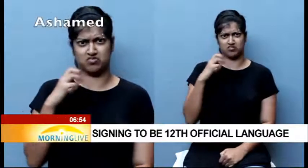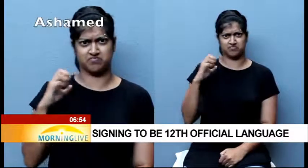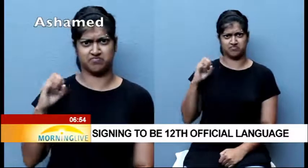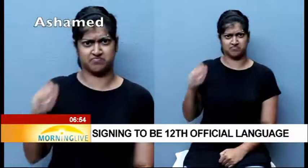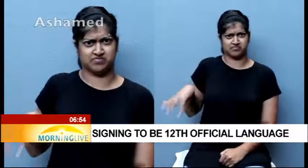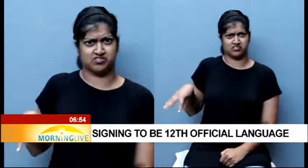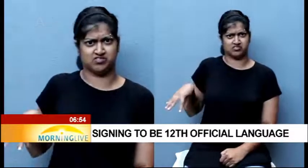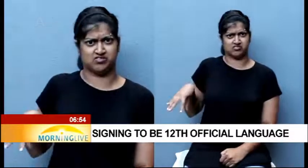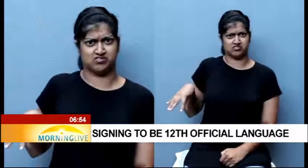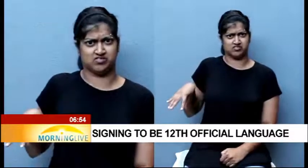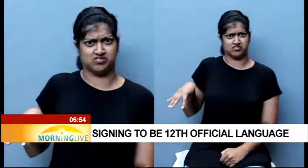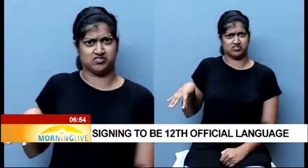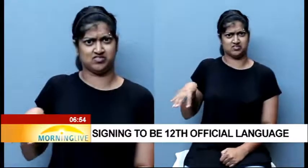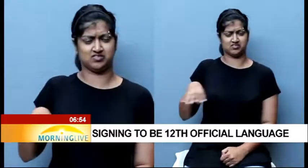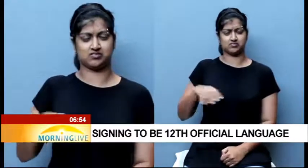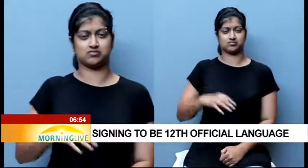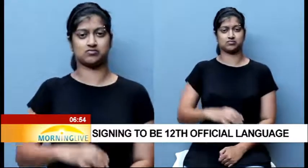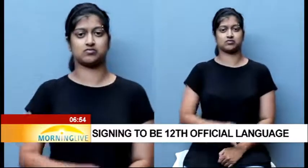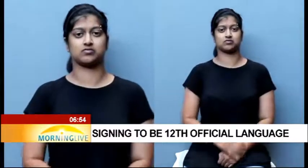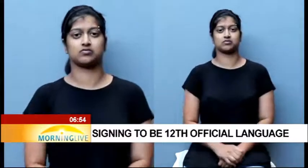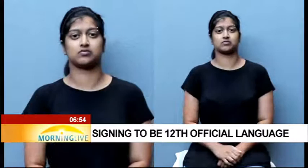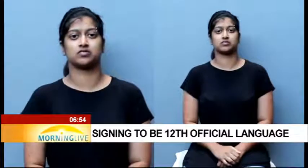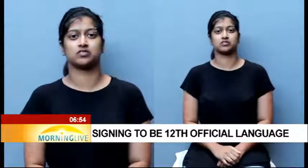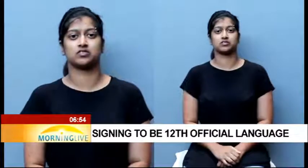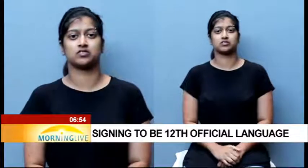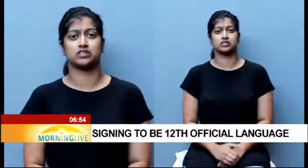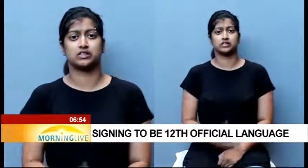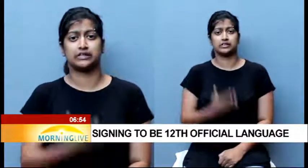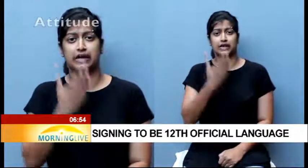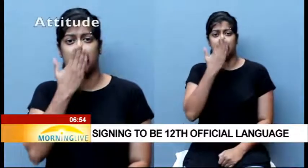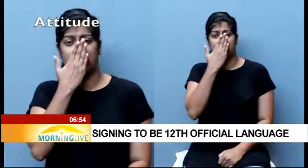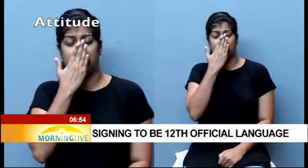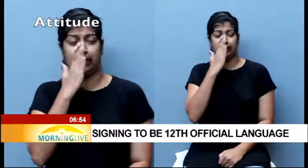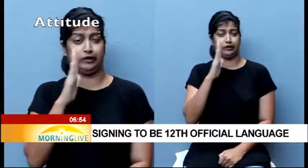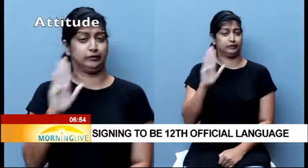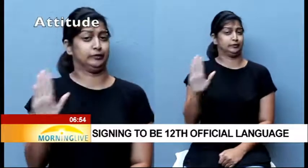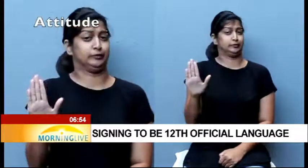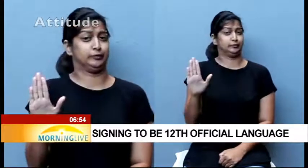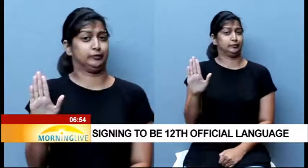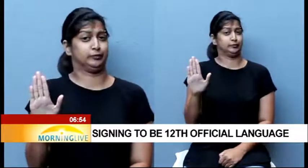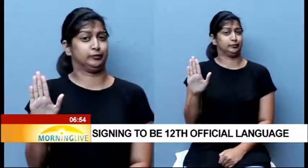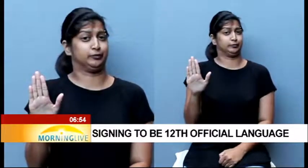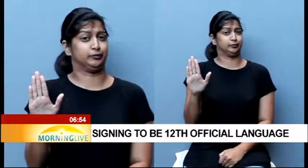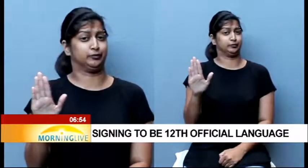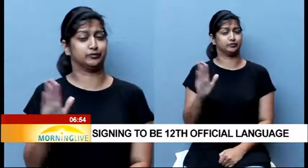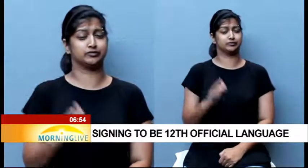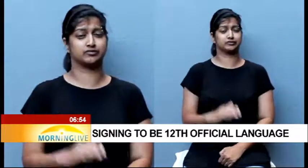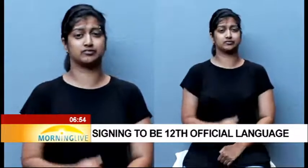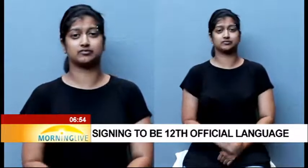step has been taken to ensure that there is a conversation that is basically placed at a formal context